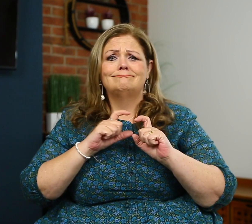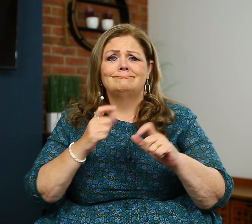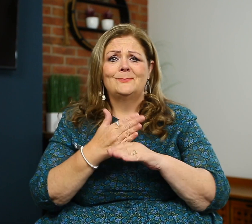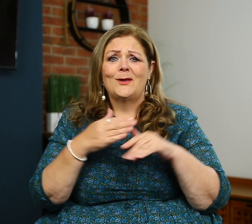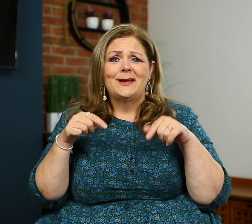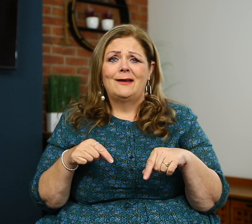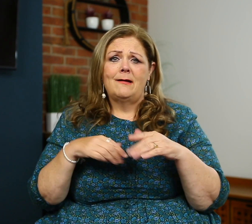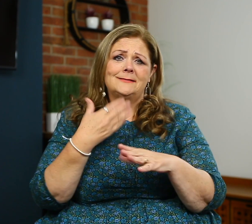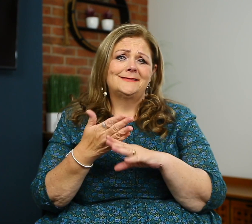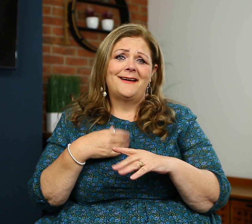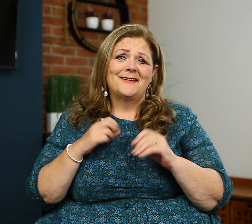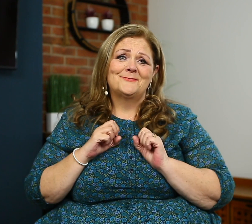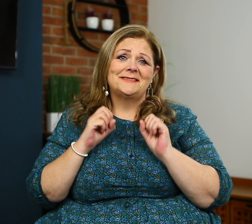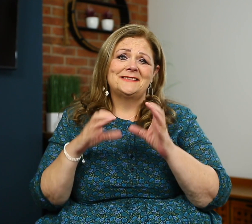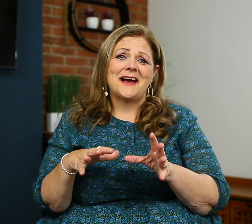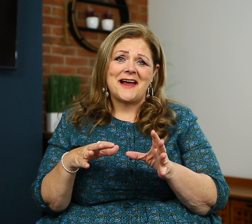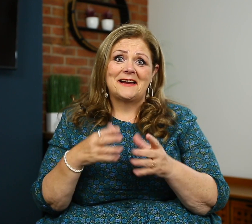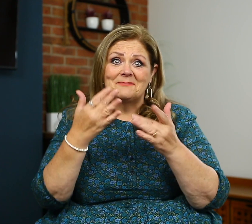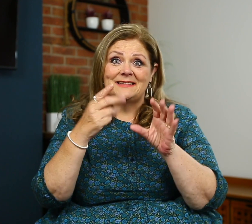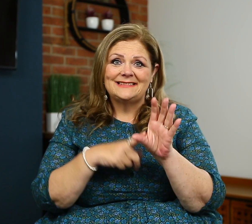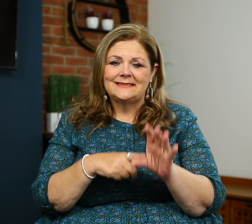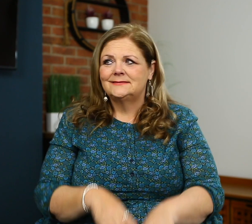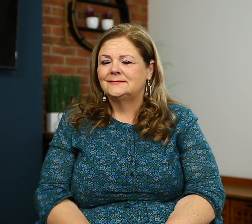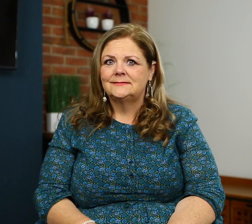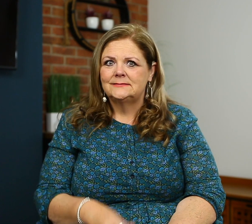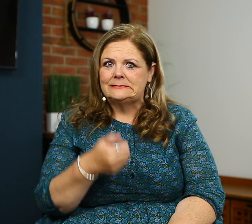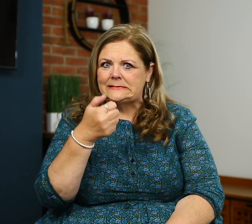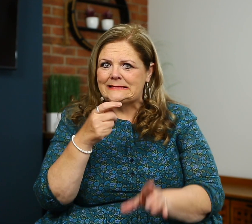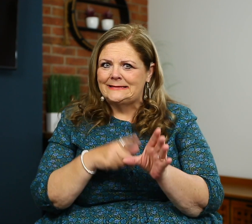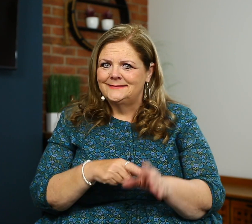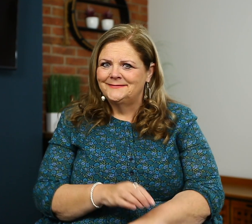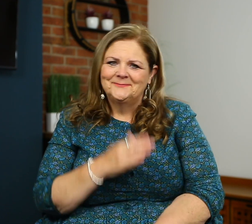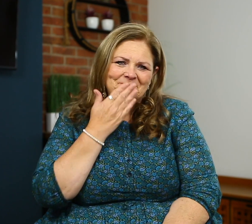working here until I retire in 6 years. No.